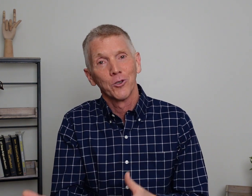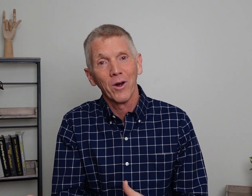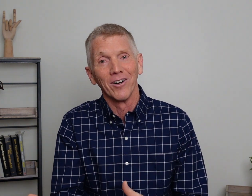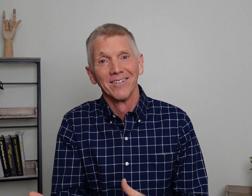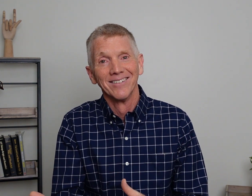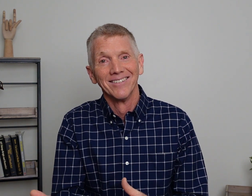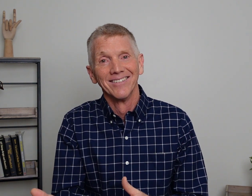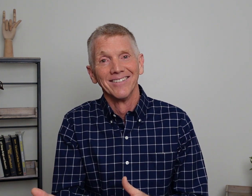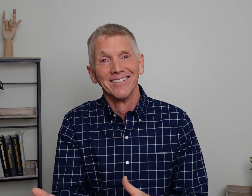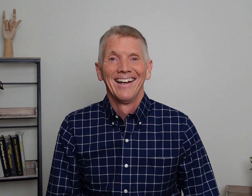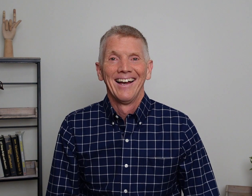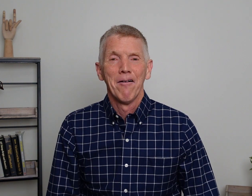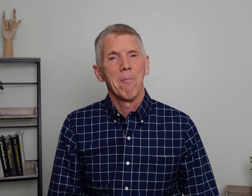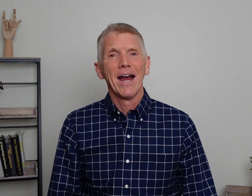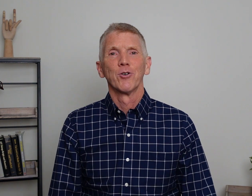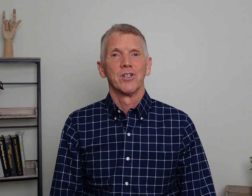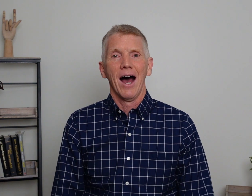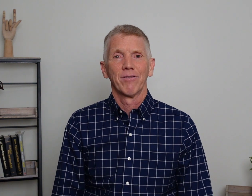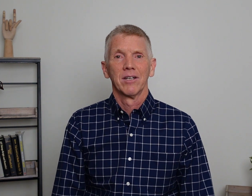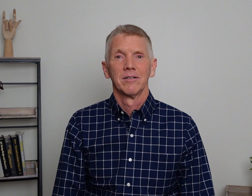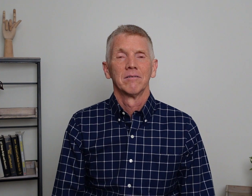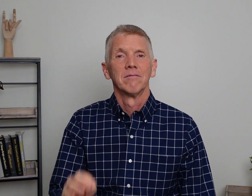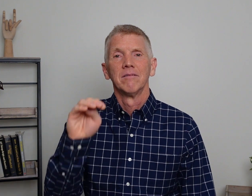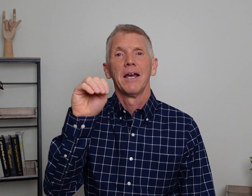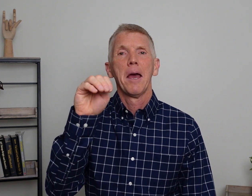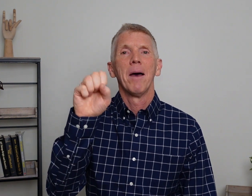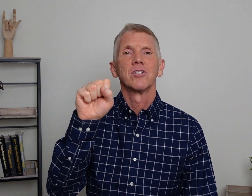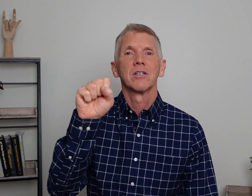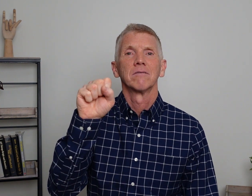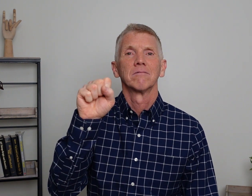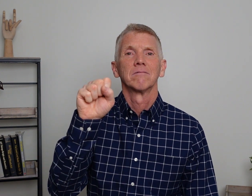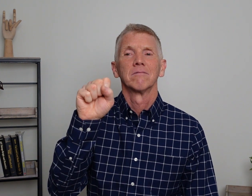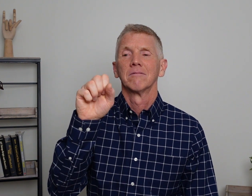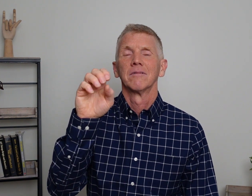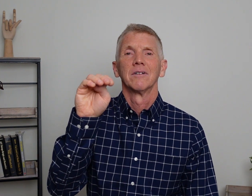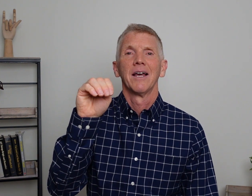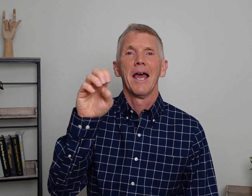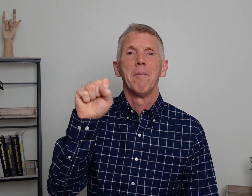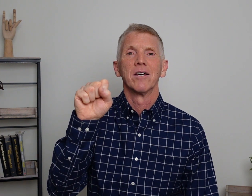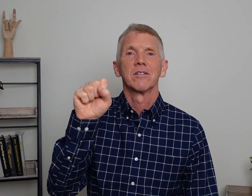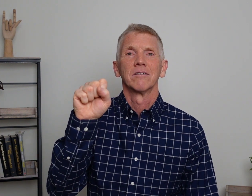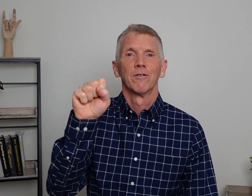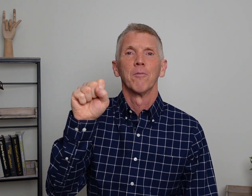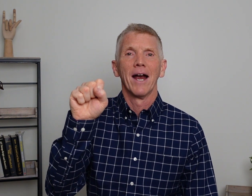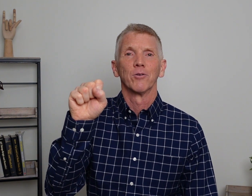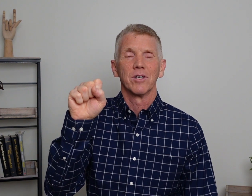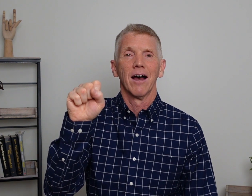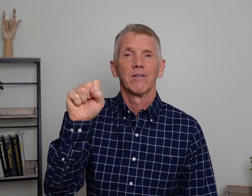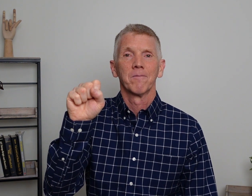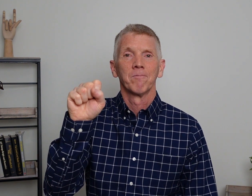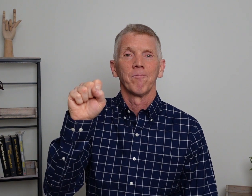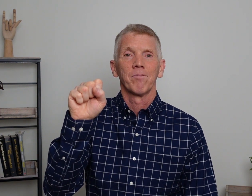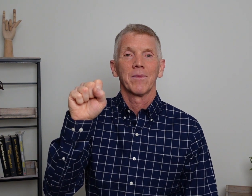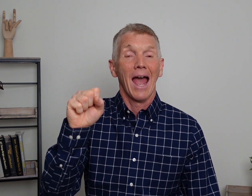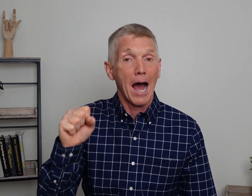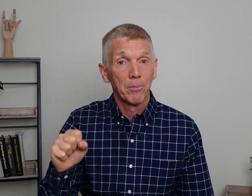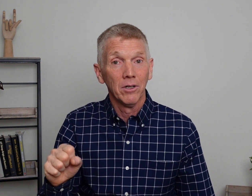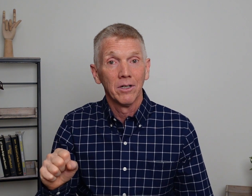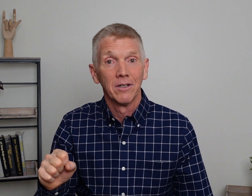Twitter. How about Microsoft? MS. MS for Microsoft. Apple.